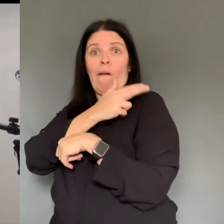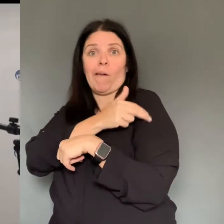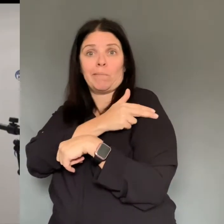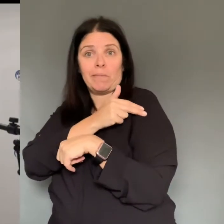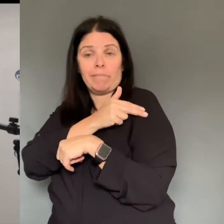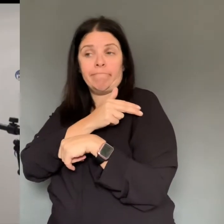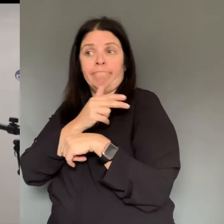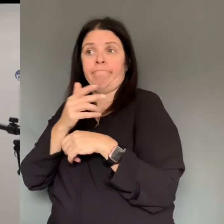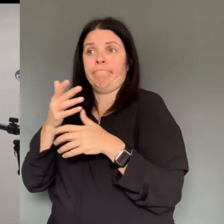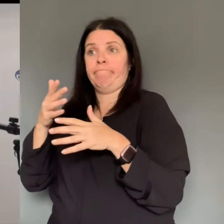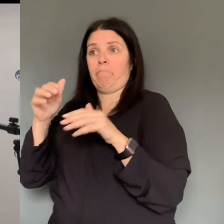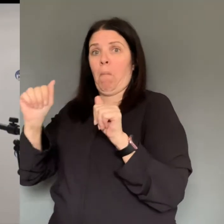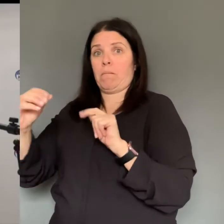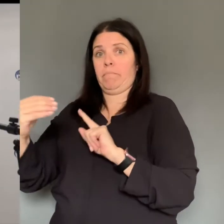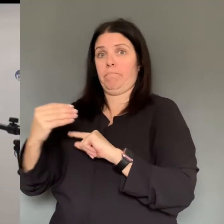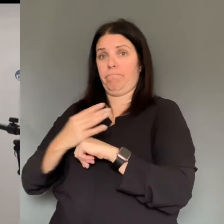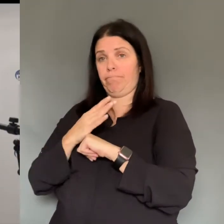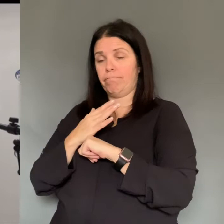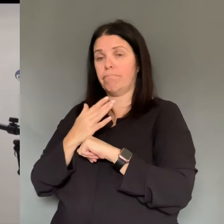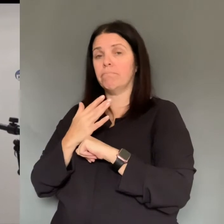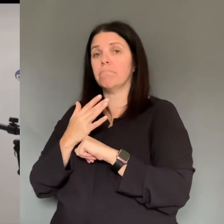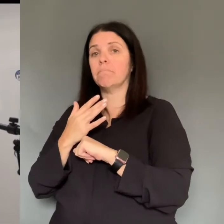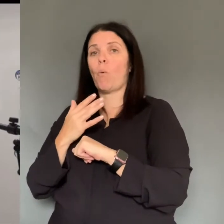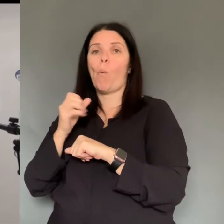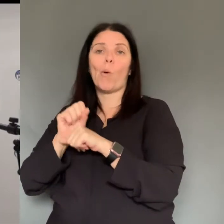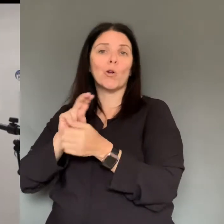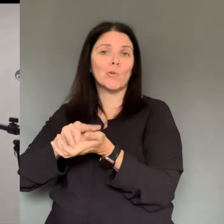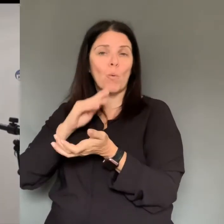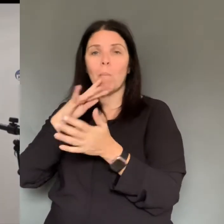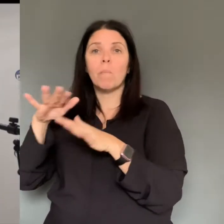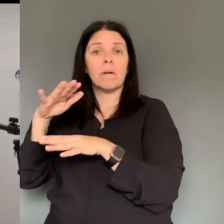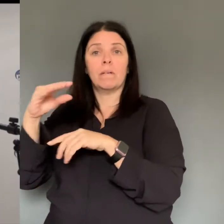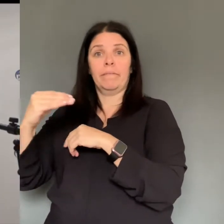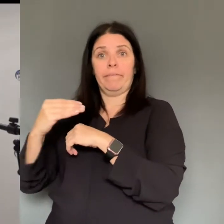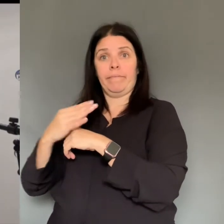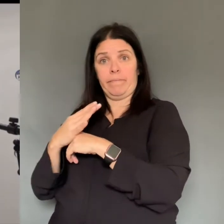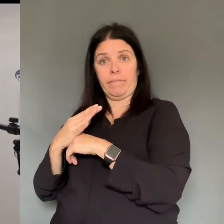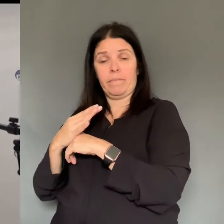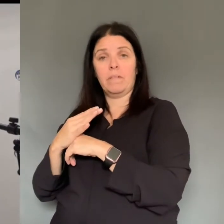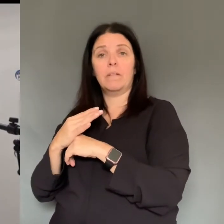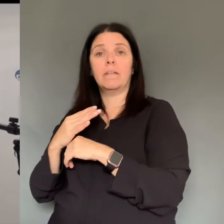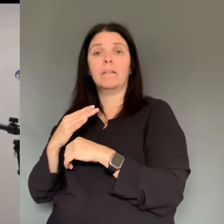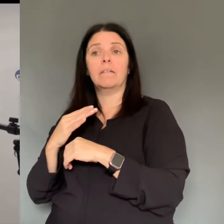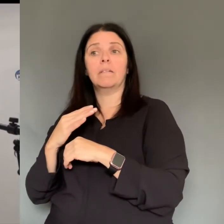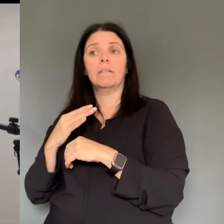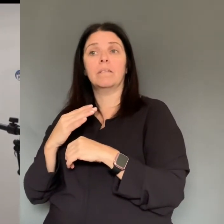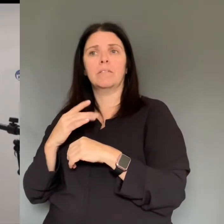and try to do everything we can to prevent and limit the spread of COVID-19.